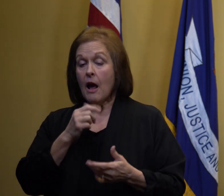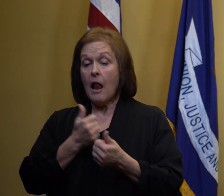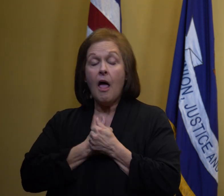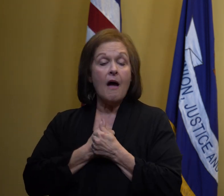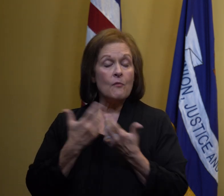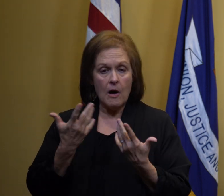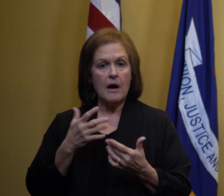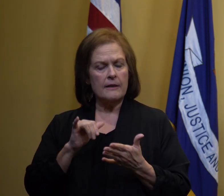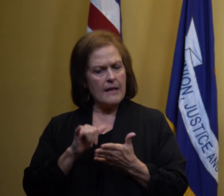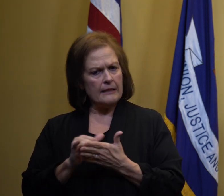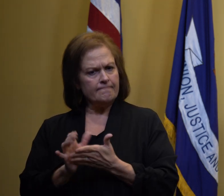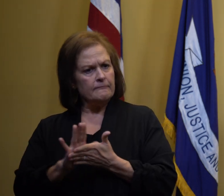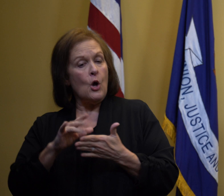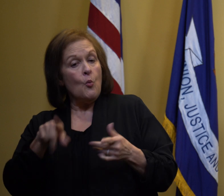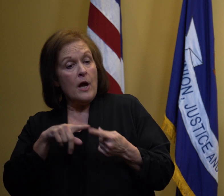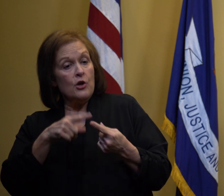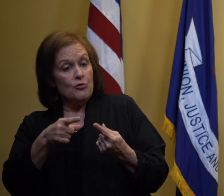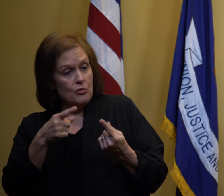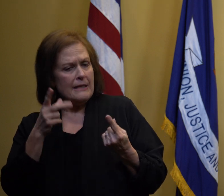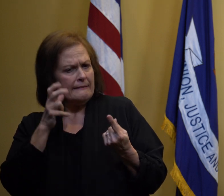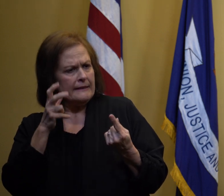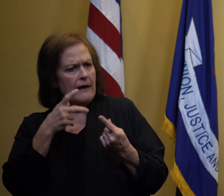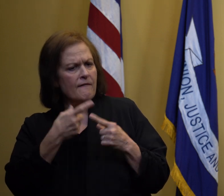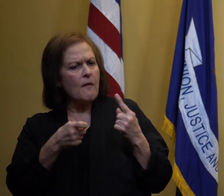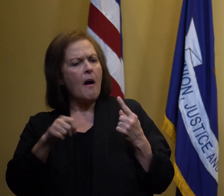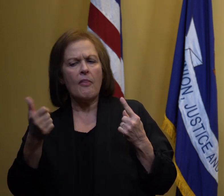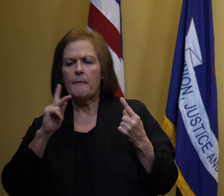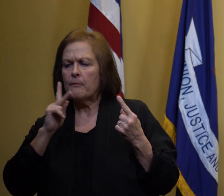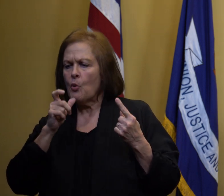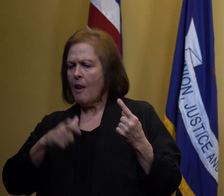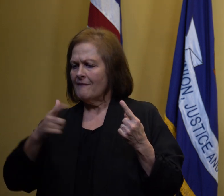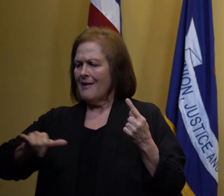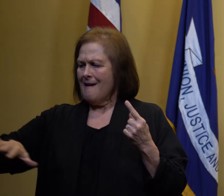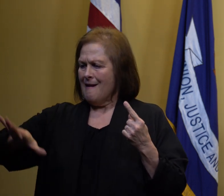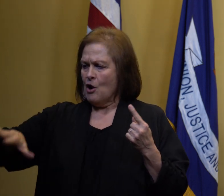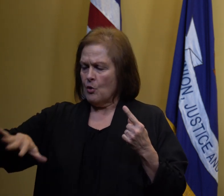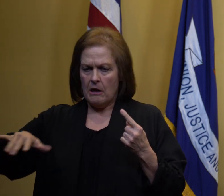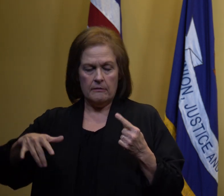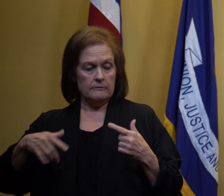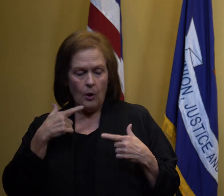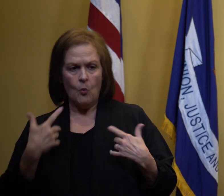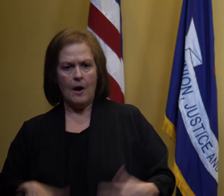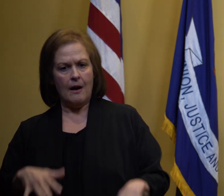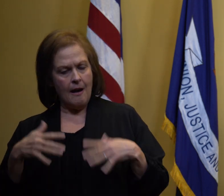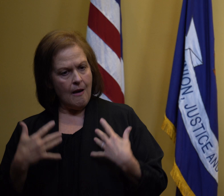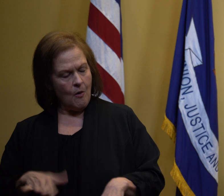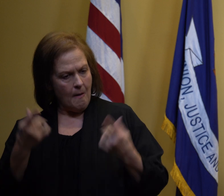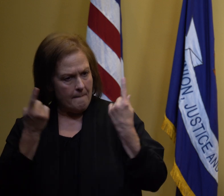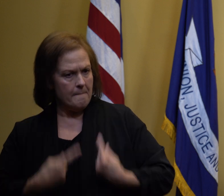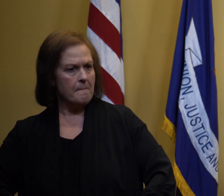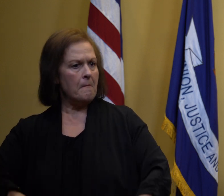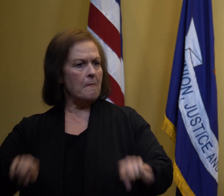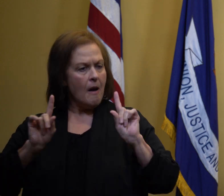it's catalytic, but when you start hearing from adjacent property owners who never thought that this would happen, they're like, wow,